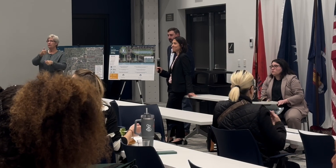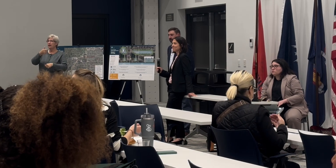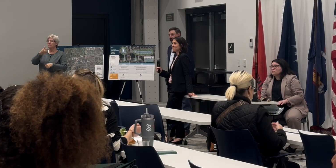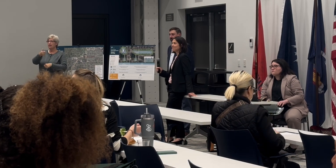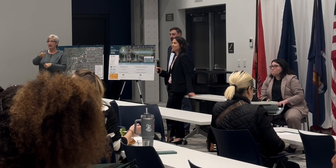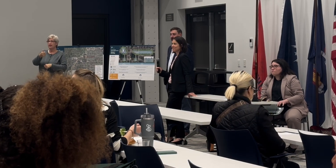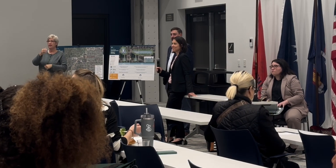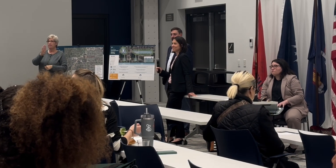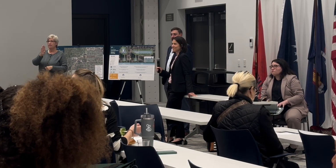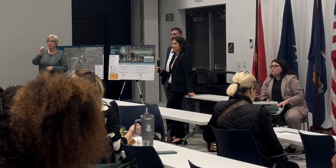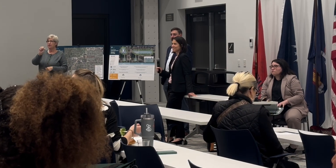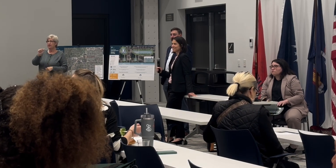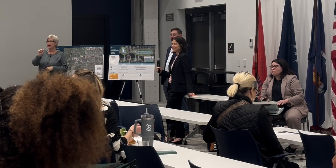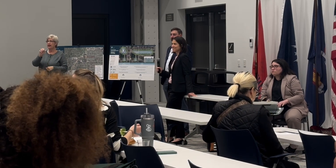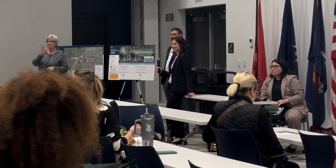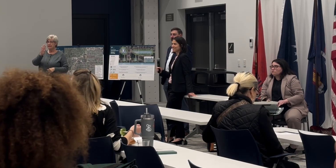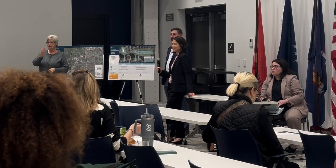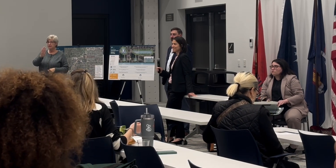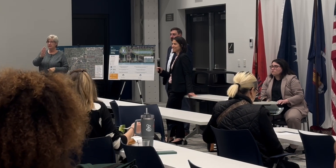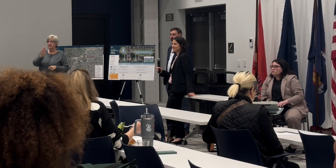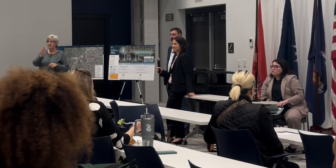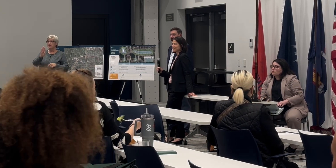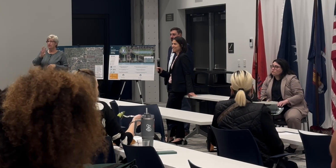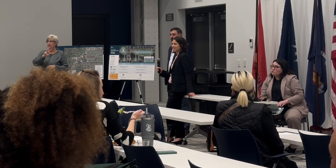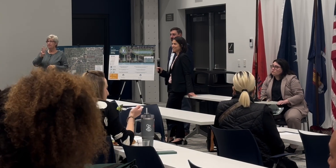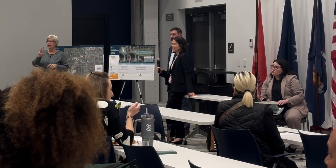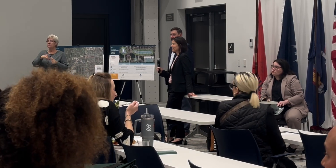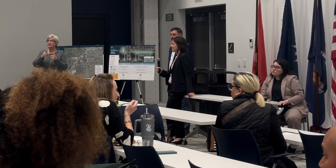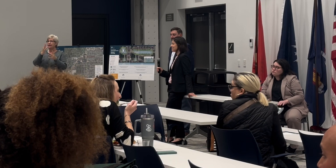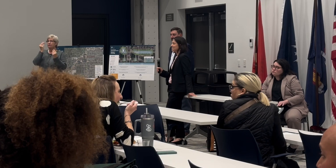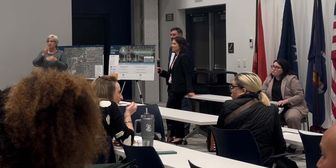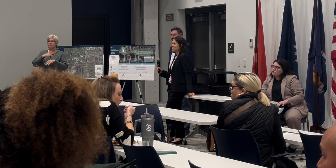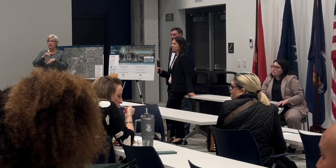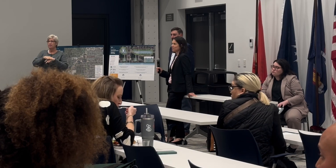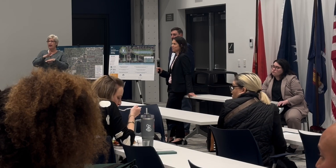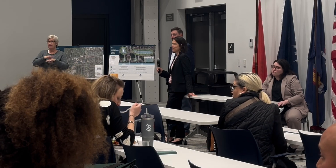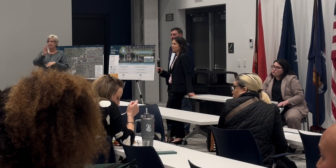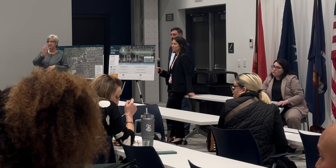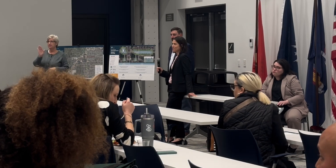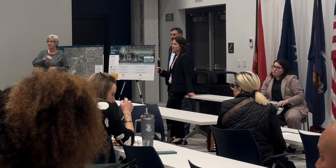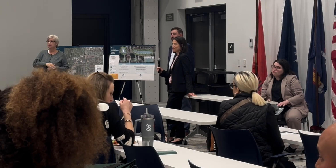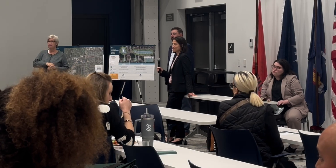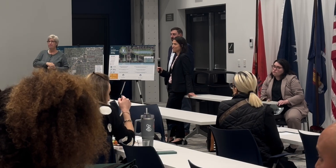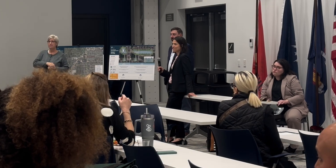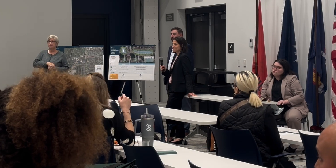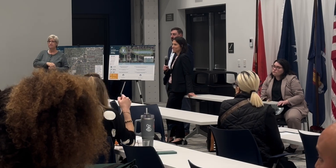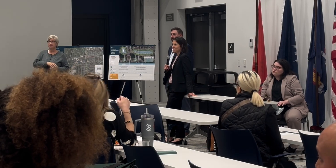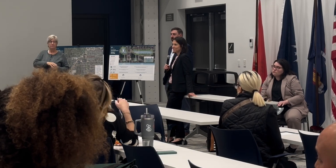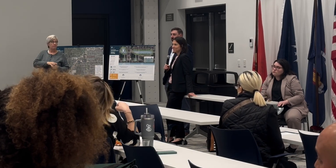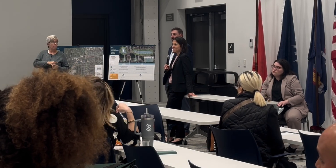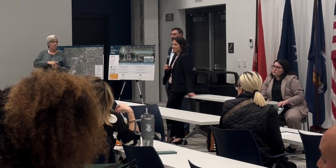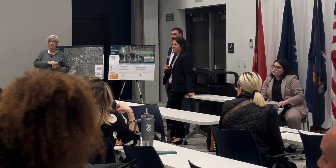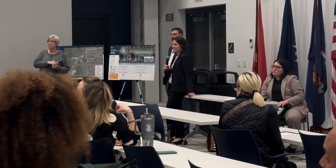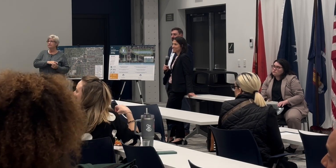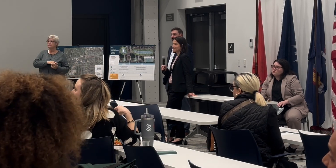Sewer Authority, the Facebook site. There's a lot of information that's posted on there as well.